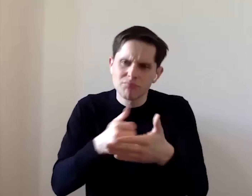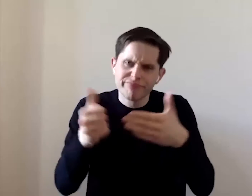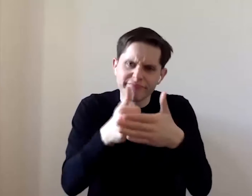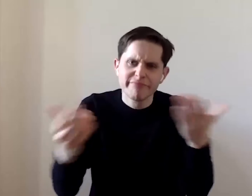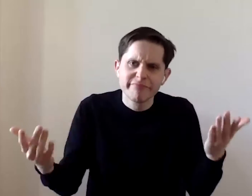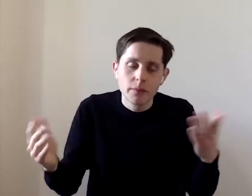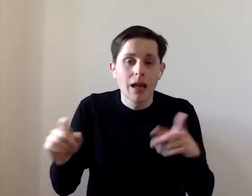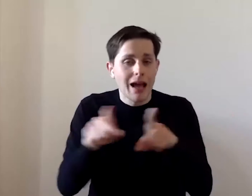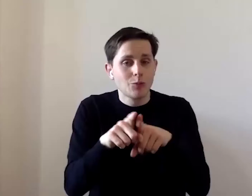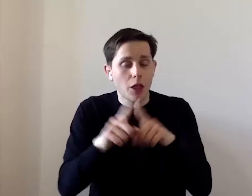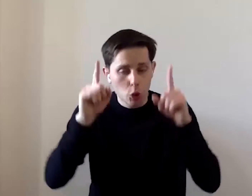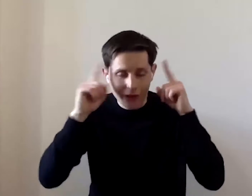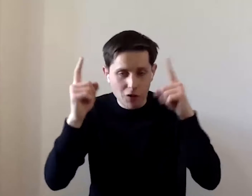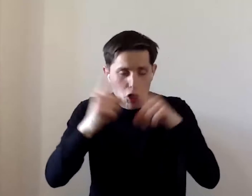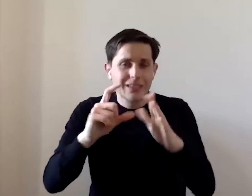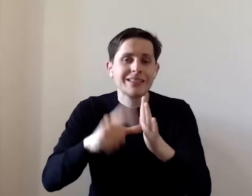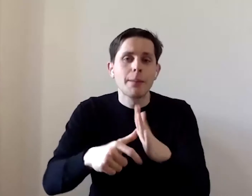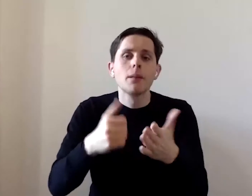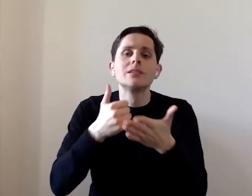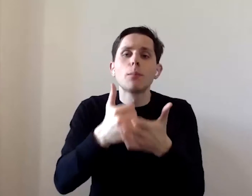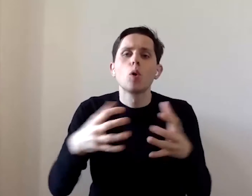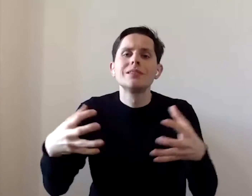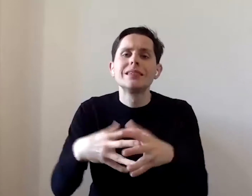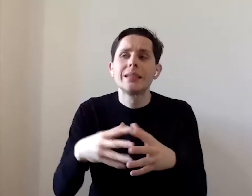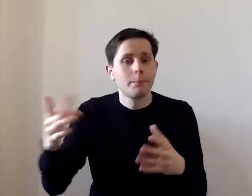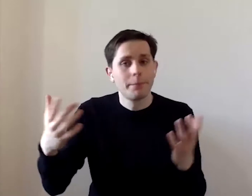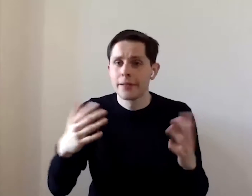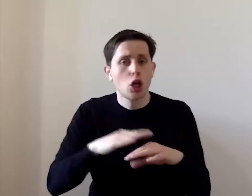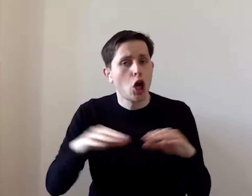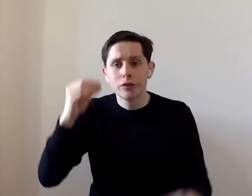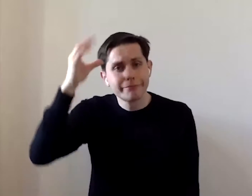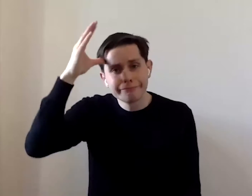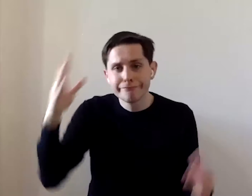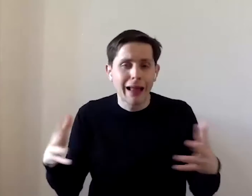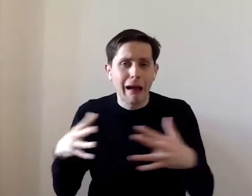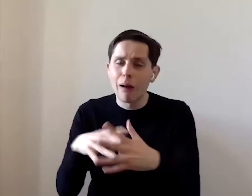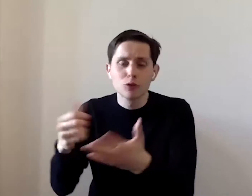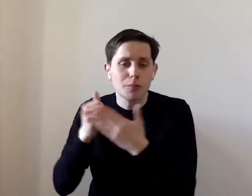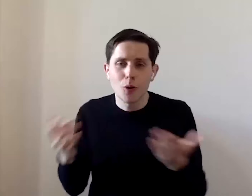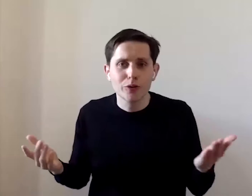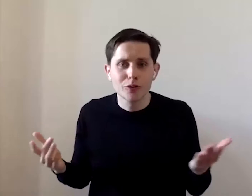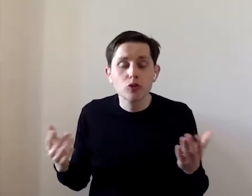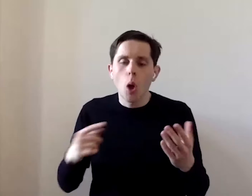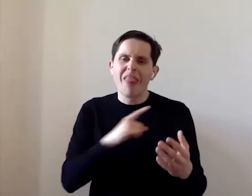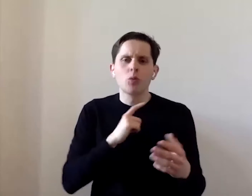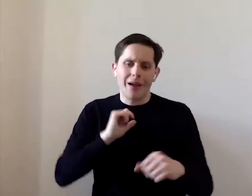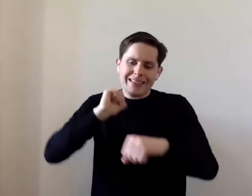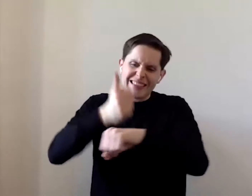in general, and in some cases, a disability support that doesn't really understand your own disability.